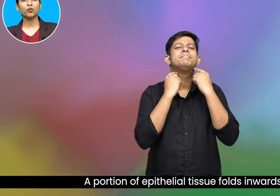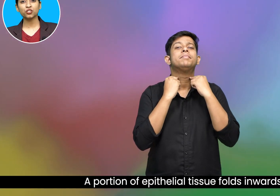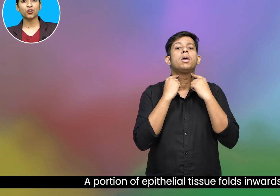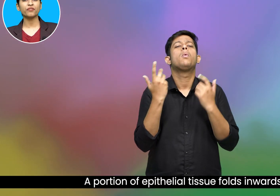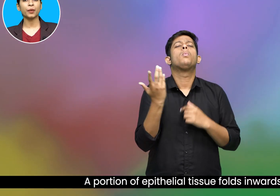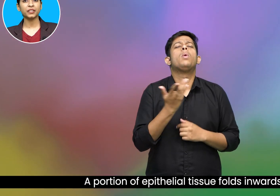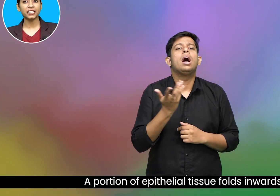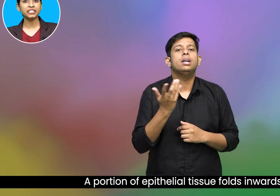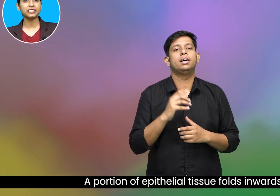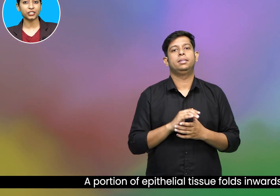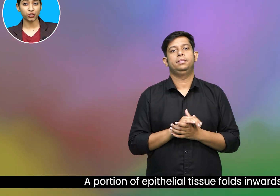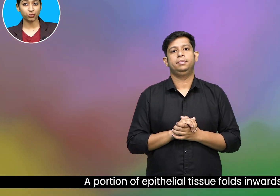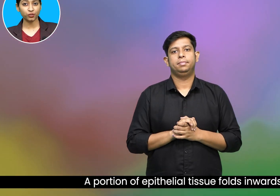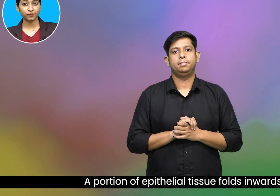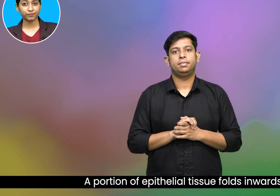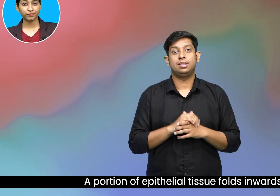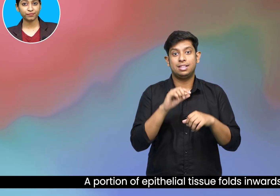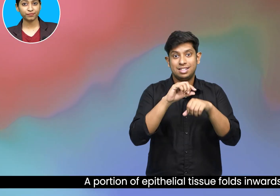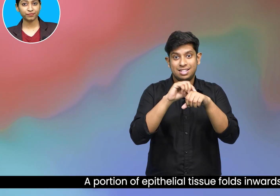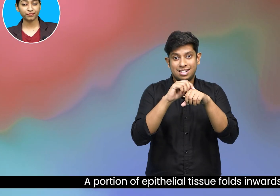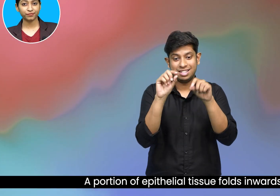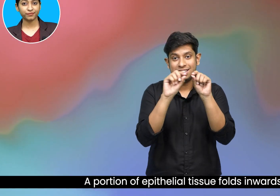A portion of epithelial tissue